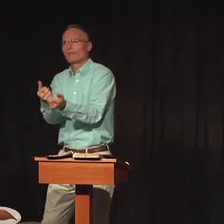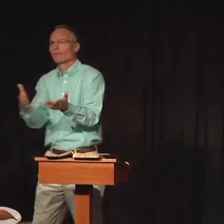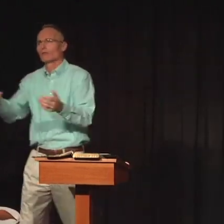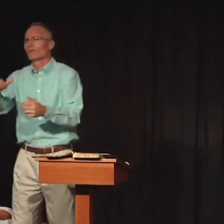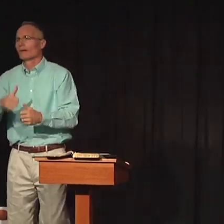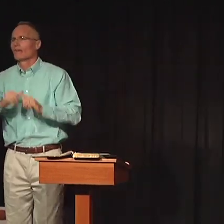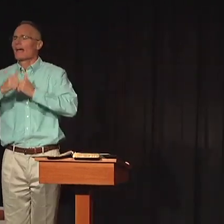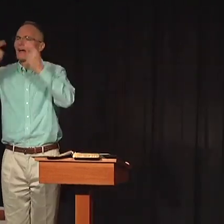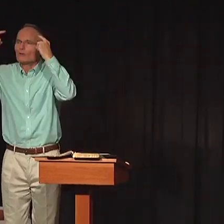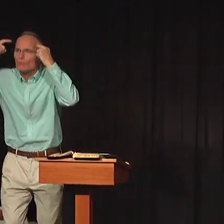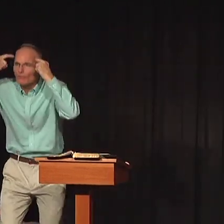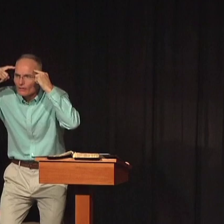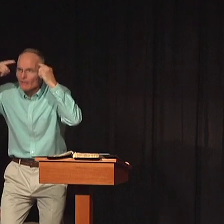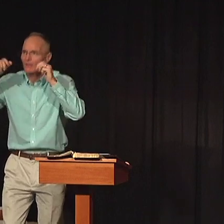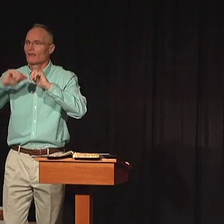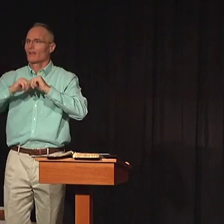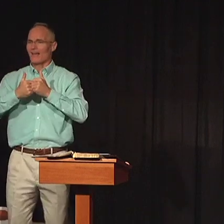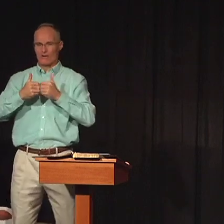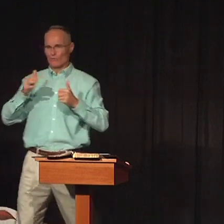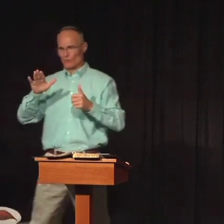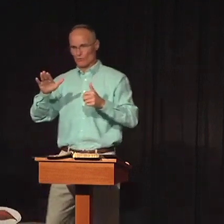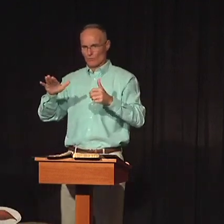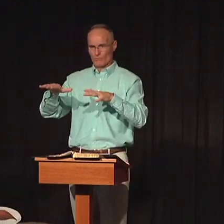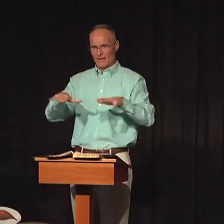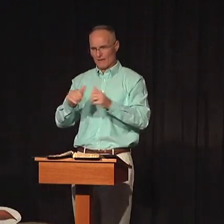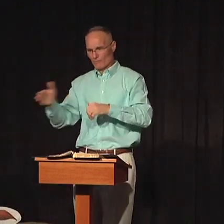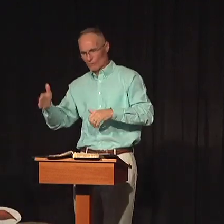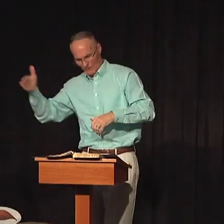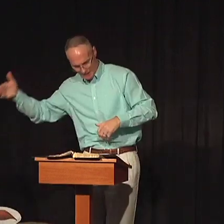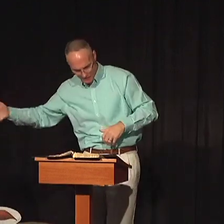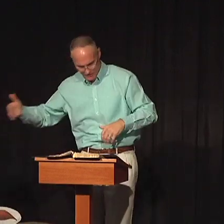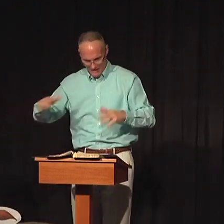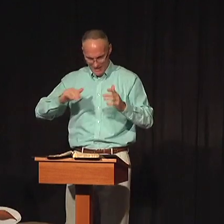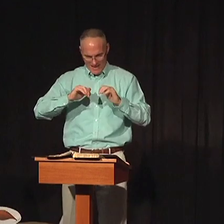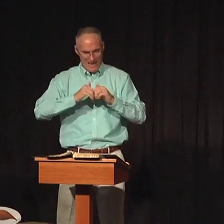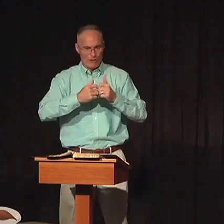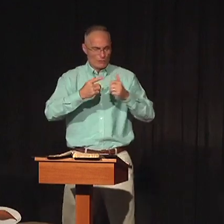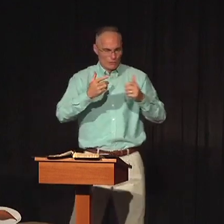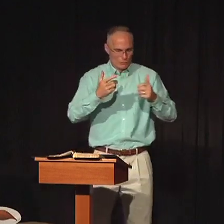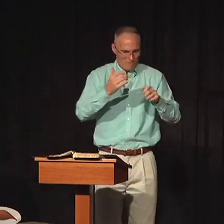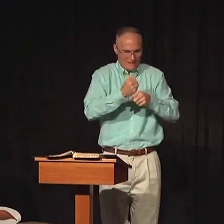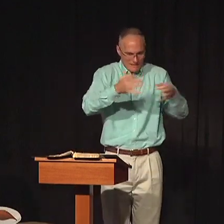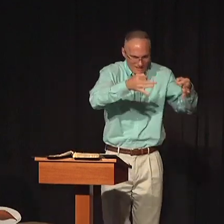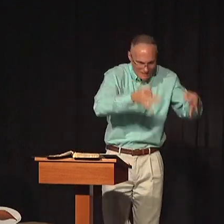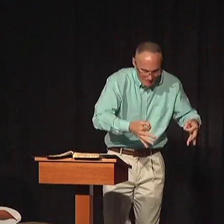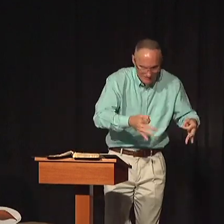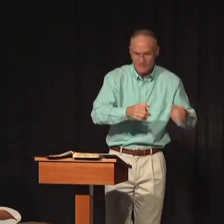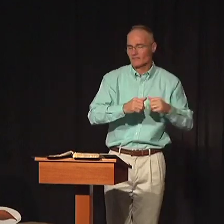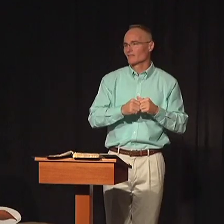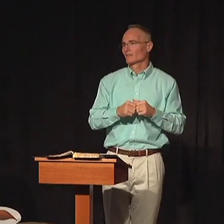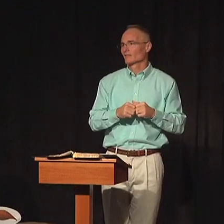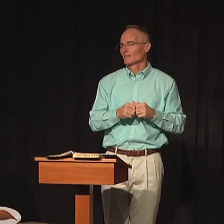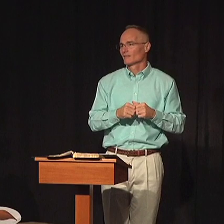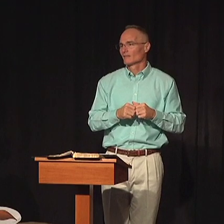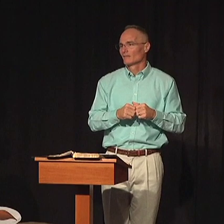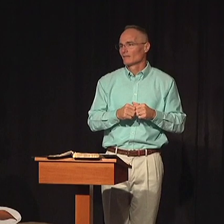you're not willing to let it hit everything, how you behave to your neighbor, how you make decisions.